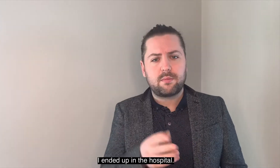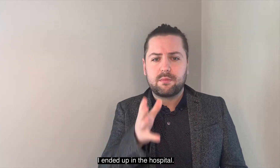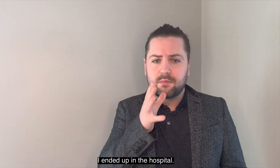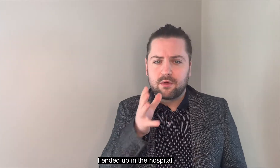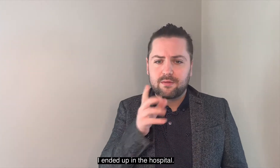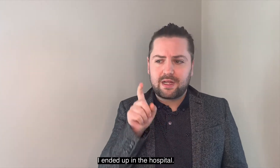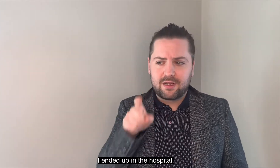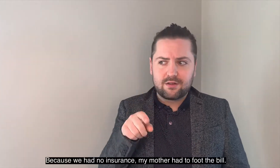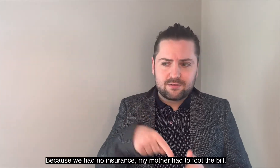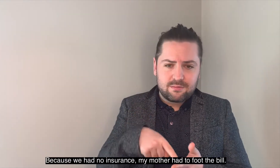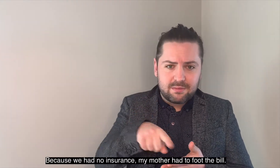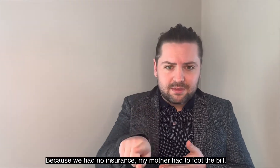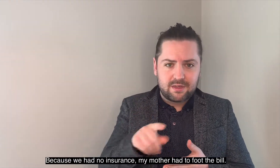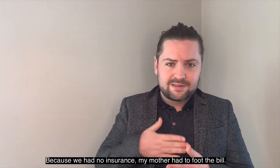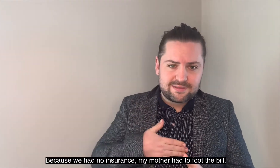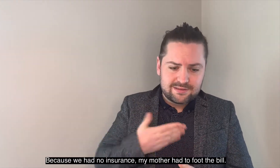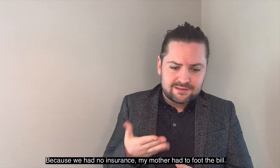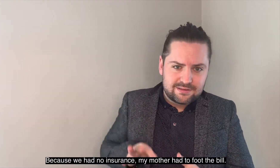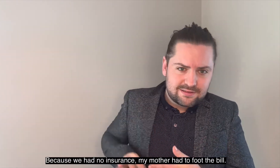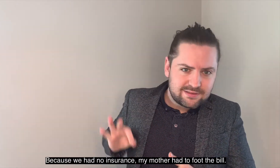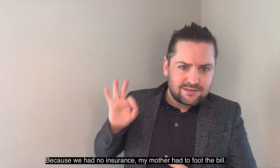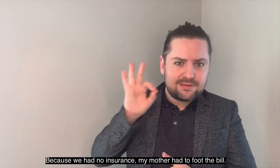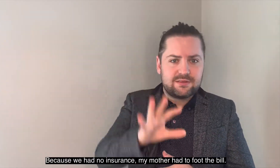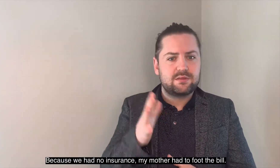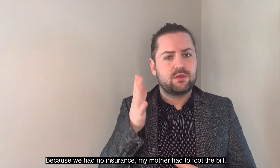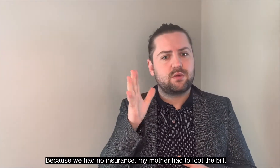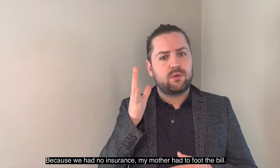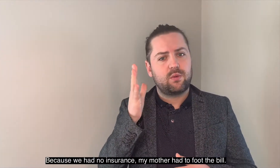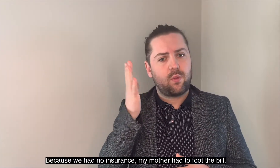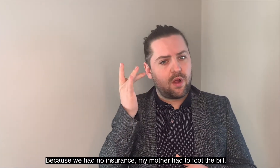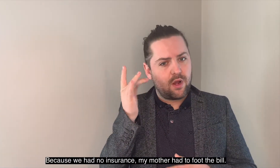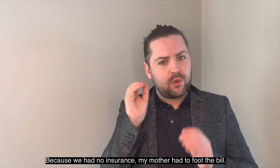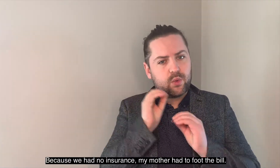I ended up in the hospital. Because we had no insurance, my mother had to foot the bill.